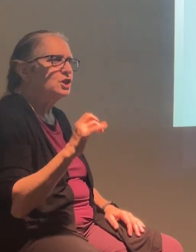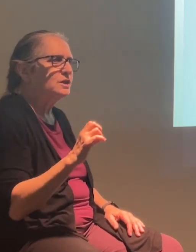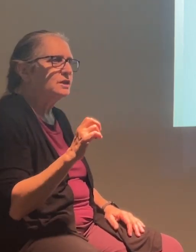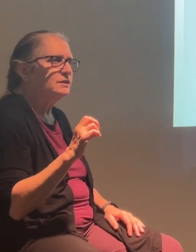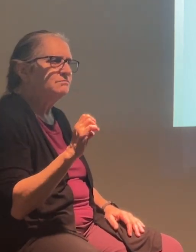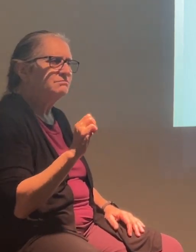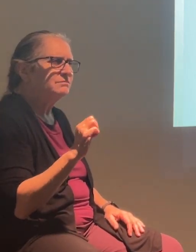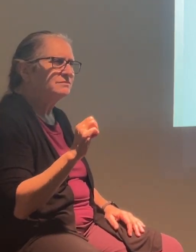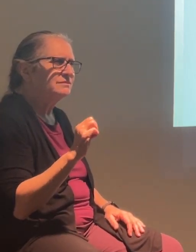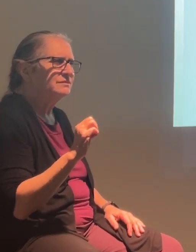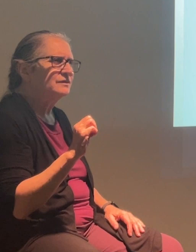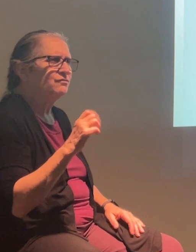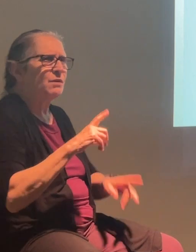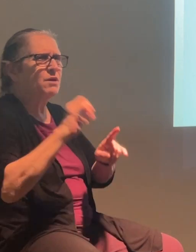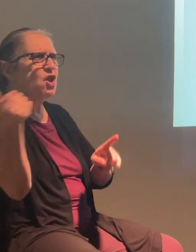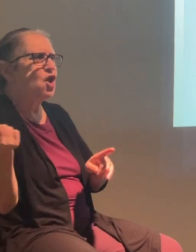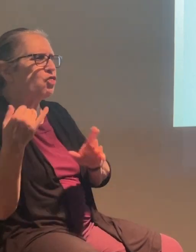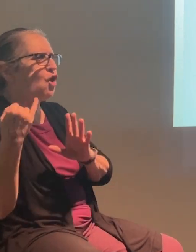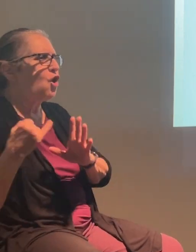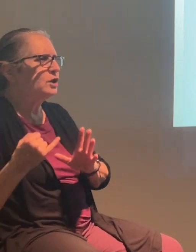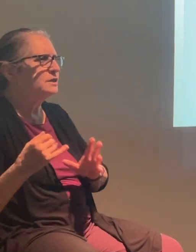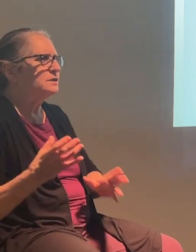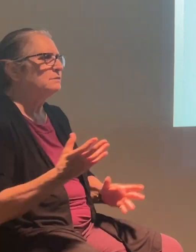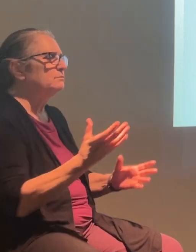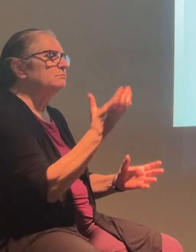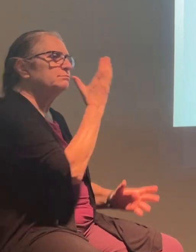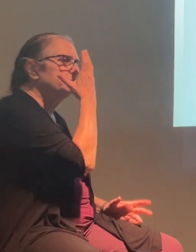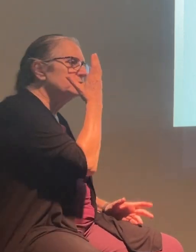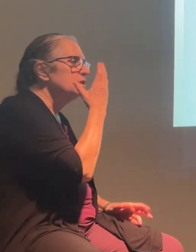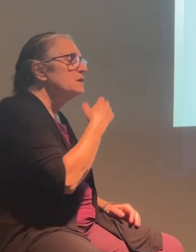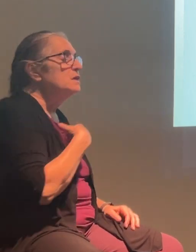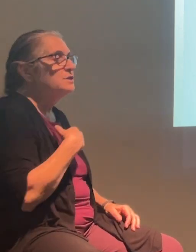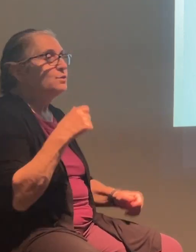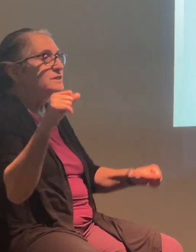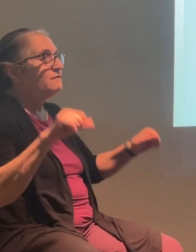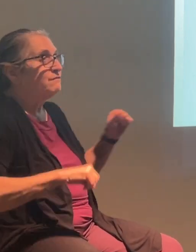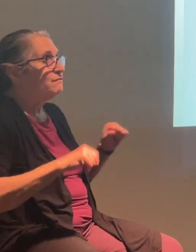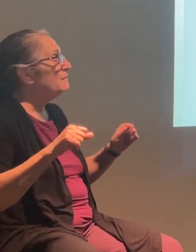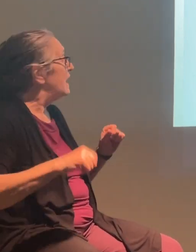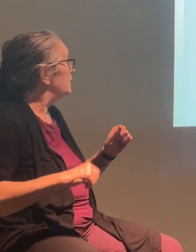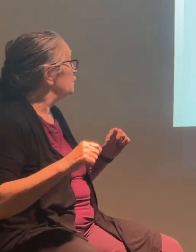shoot for Vogue. Very, very interesting. So you have a little